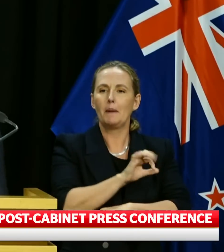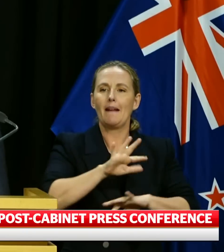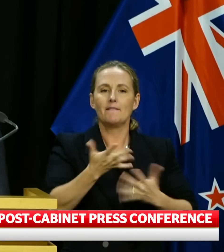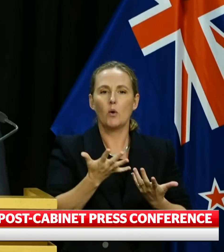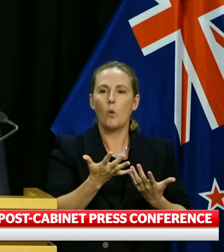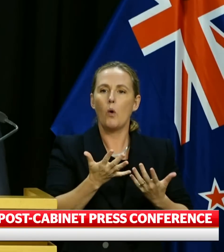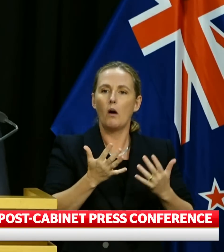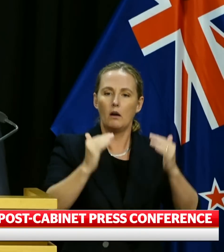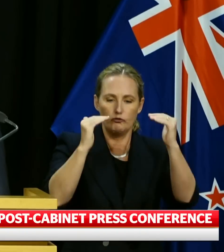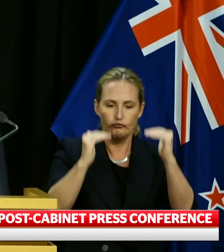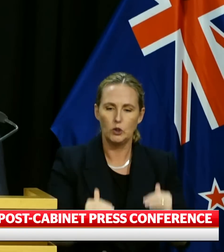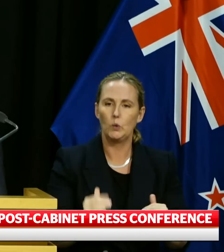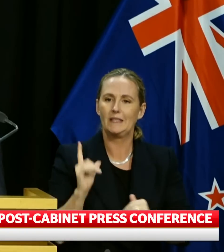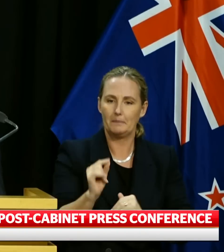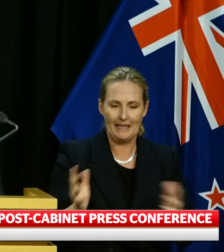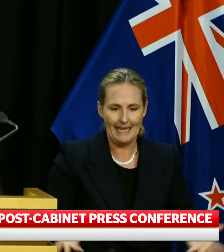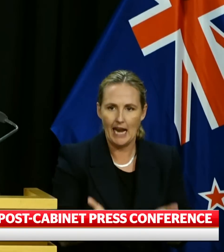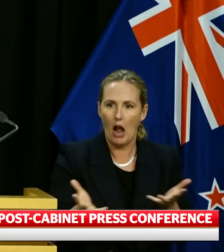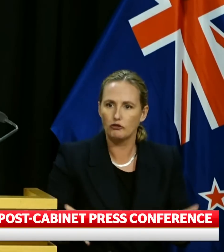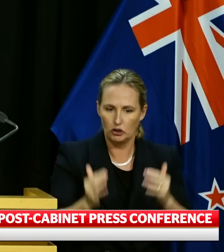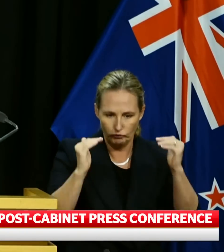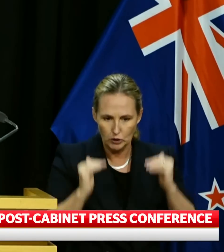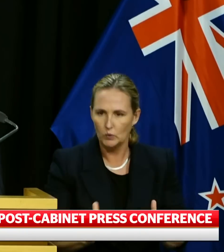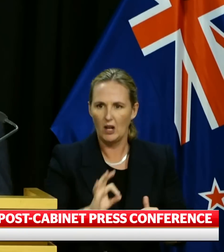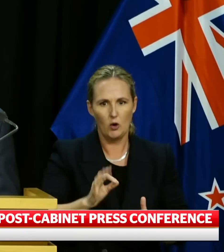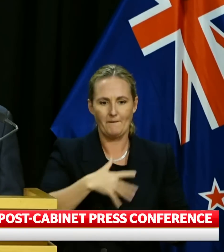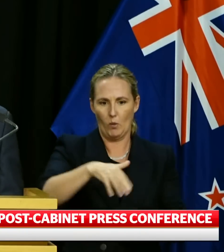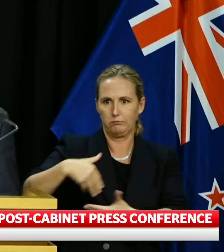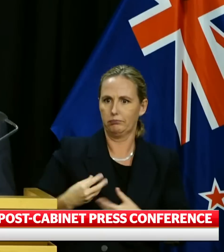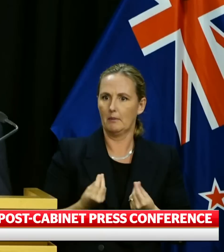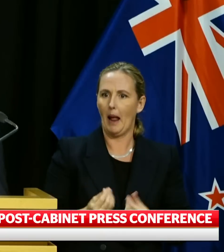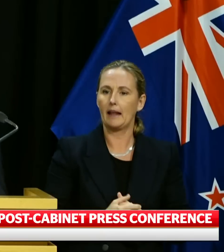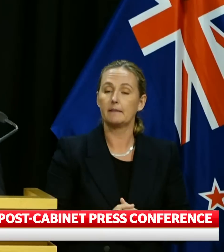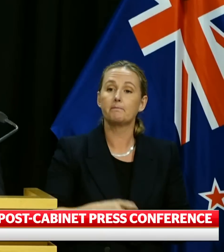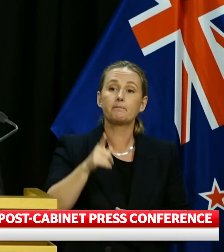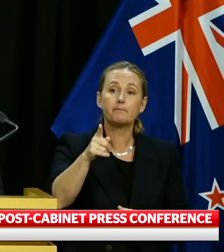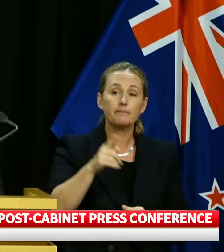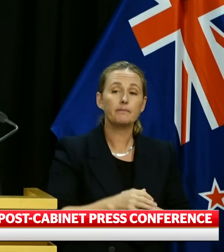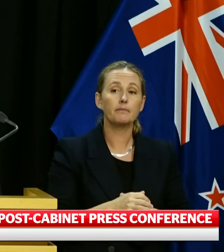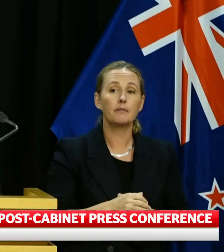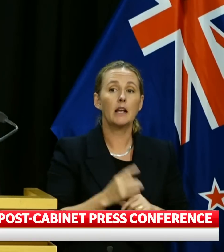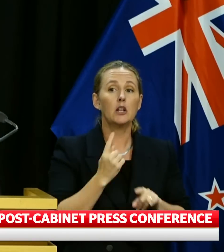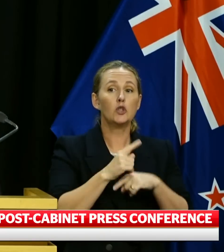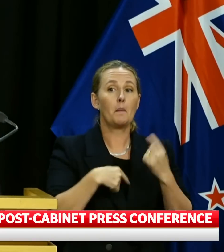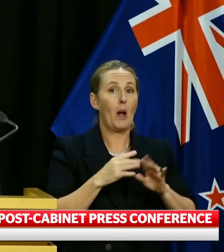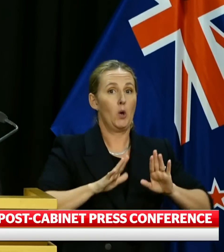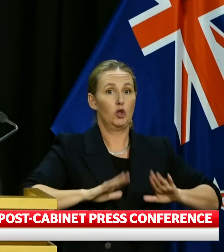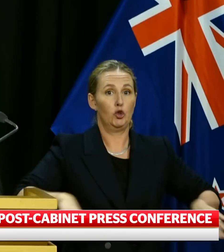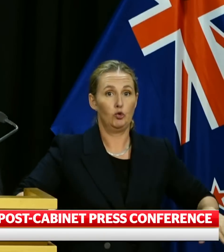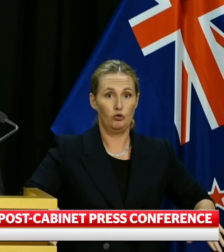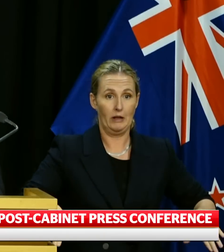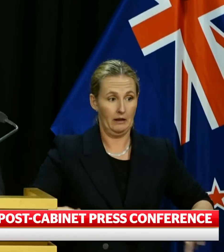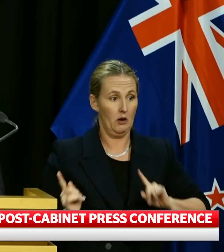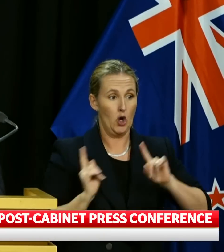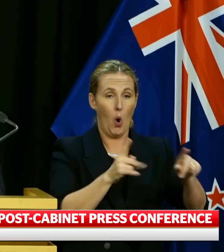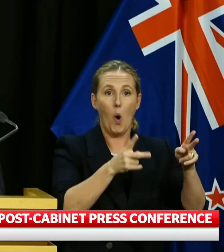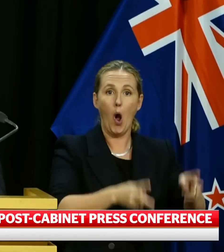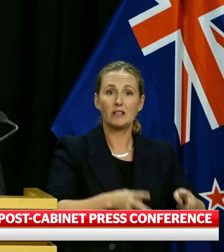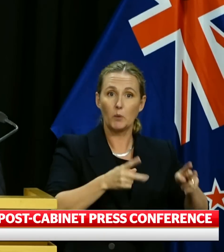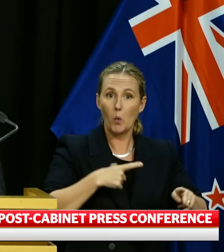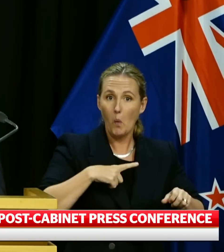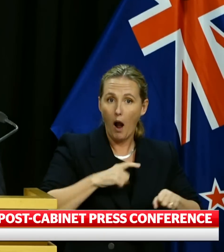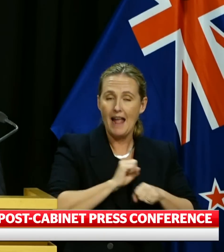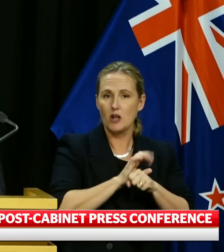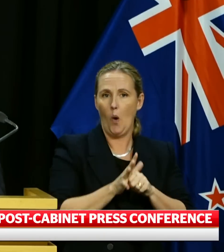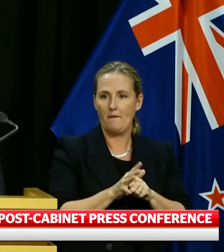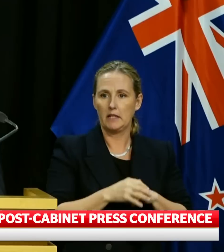correct. On vaccines, nearly 2,500 kids under 5 have been hospitalised due to COVID. Does the government look at widening